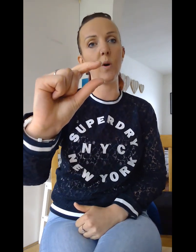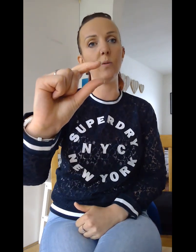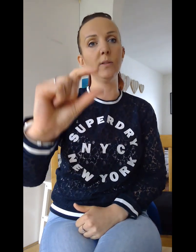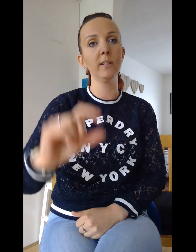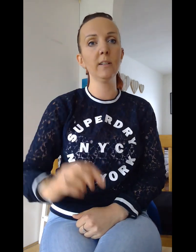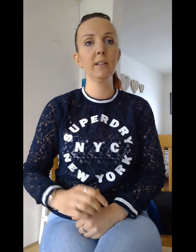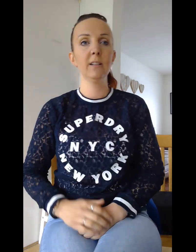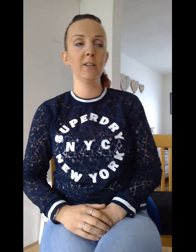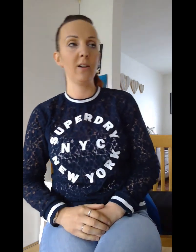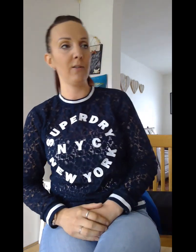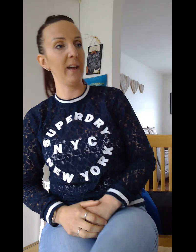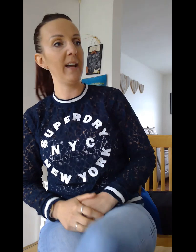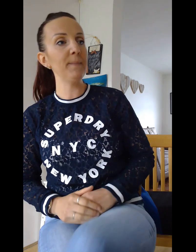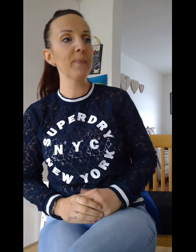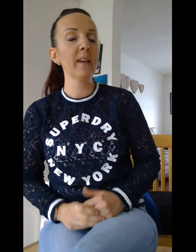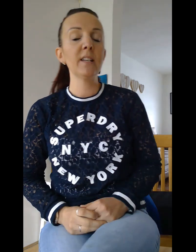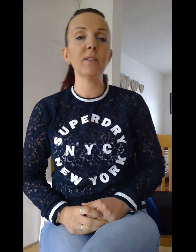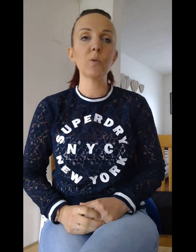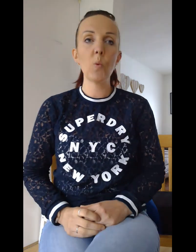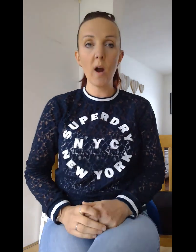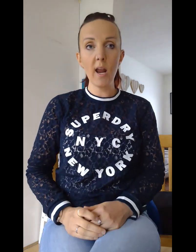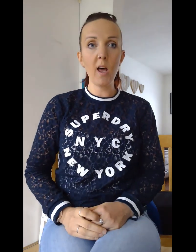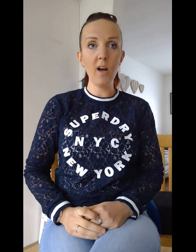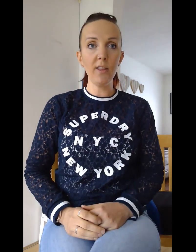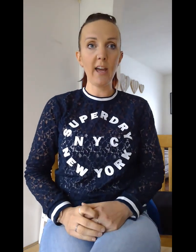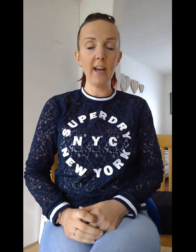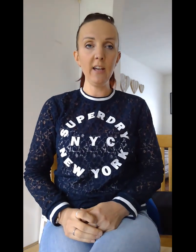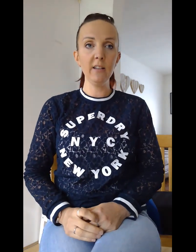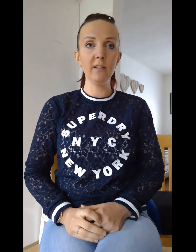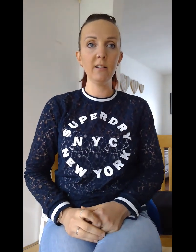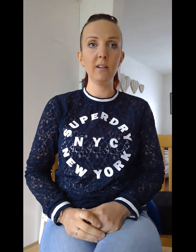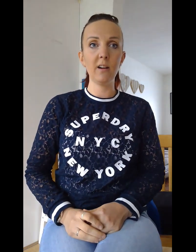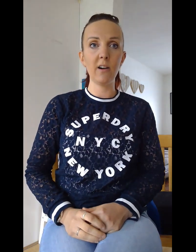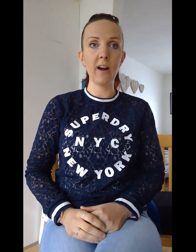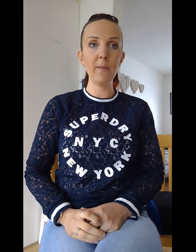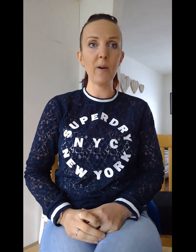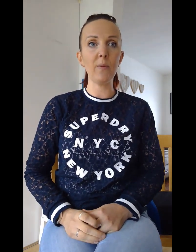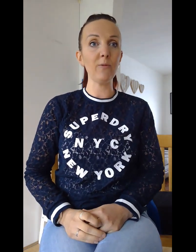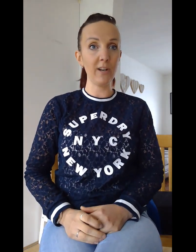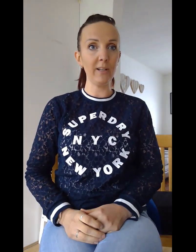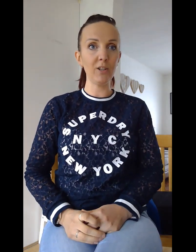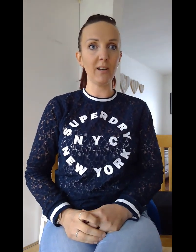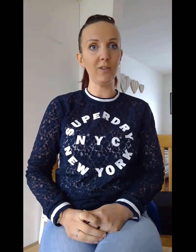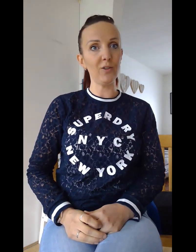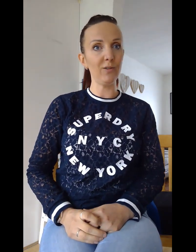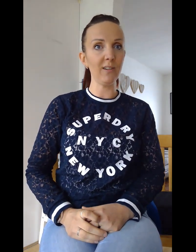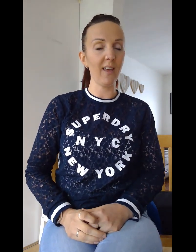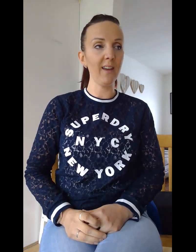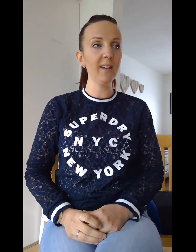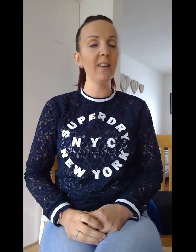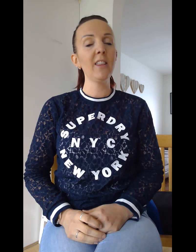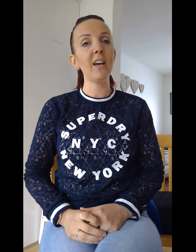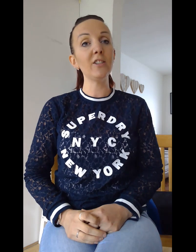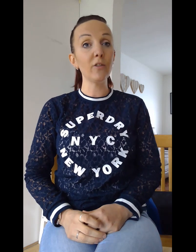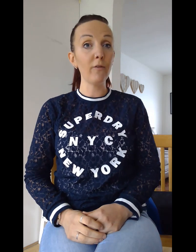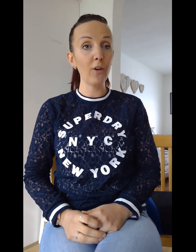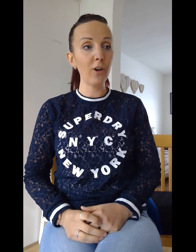small. Okay, so that's quite a lot there. All right, but I'm going to really challenge you today. That is the